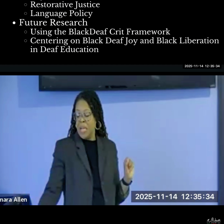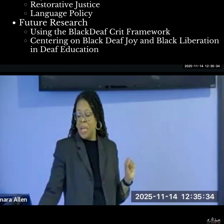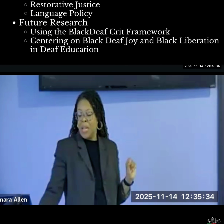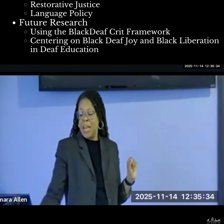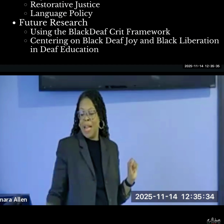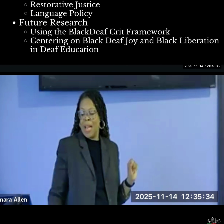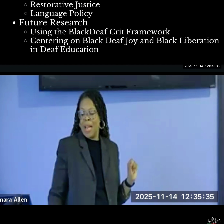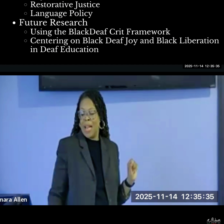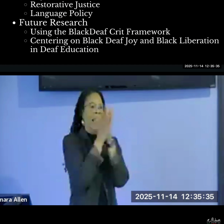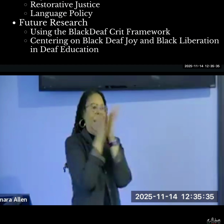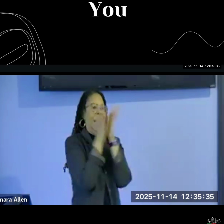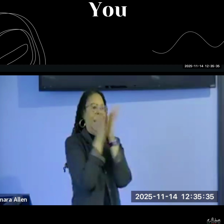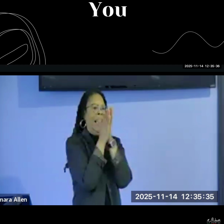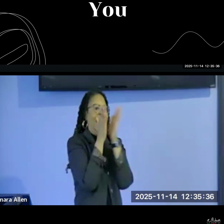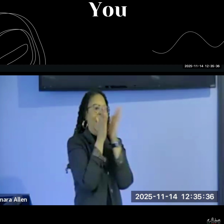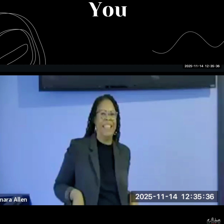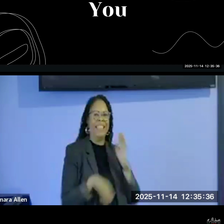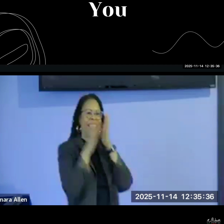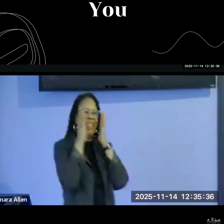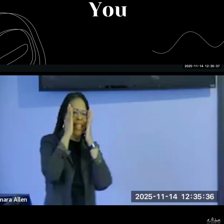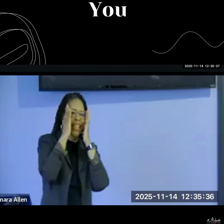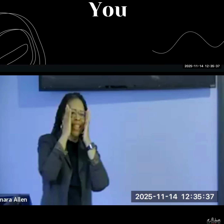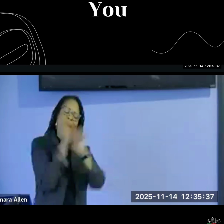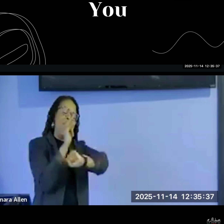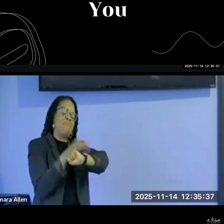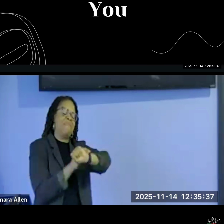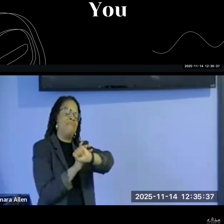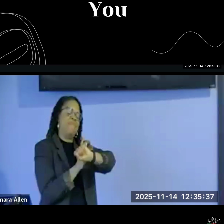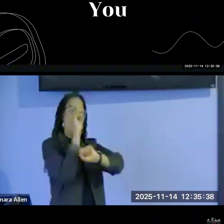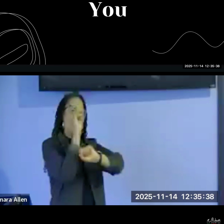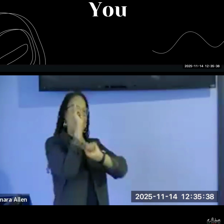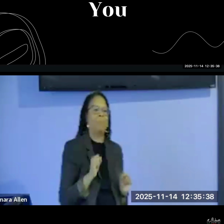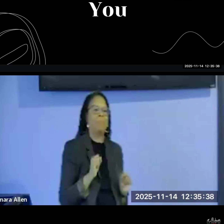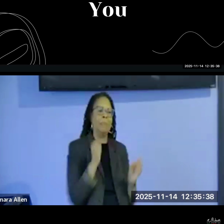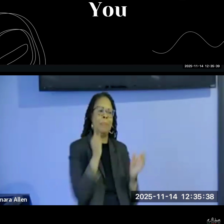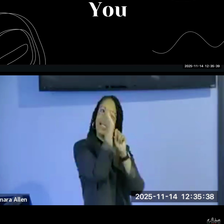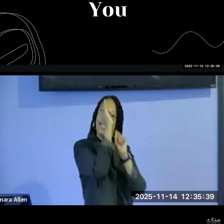All right, I think I made it on time. Thank you so much.